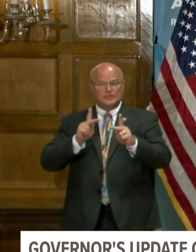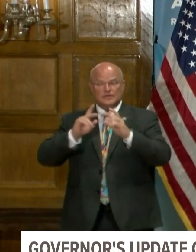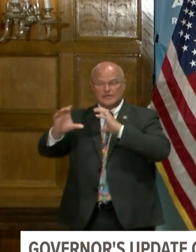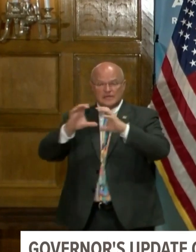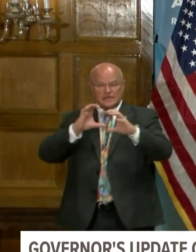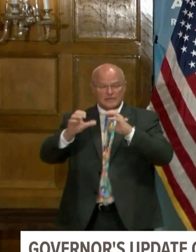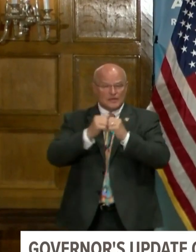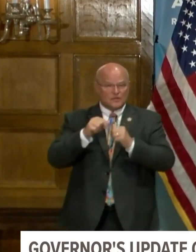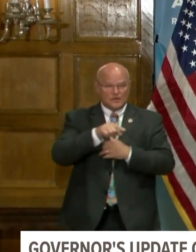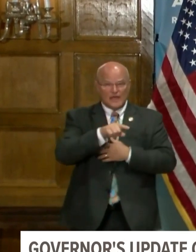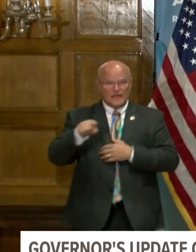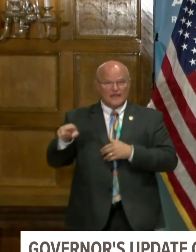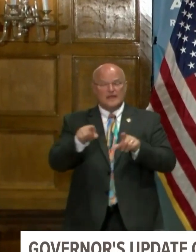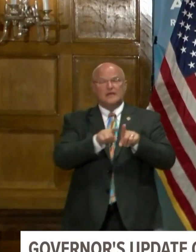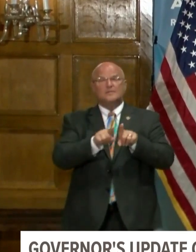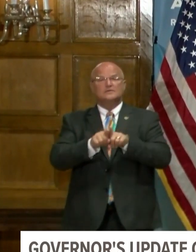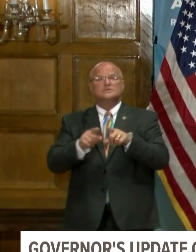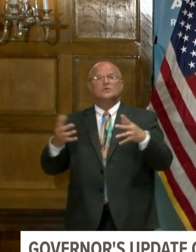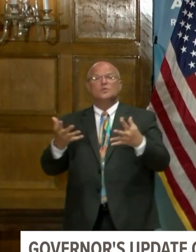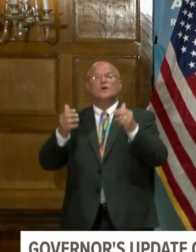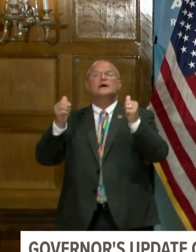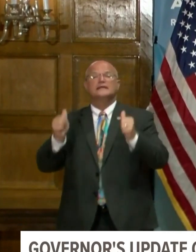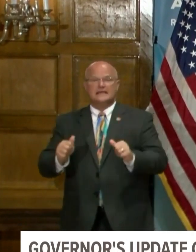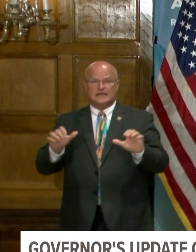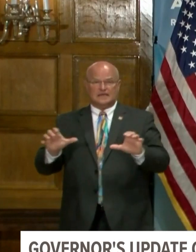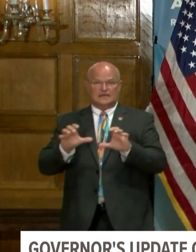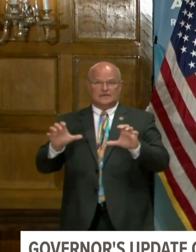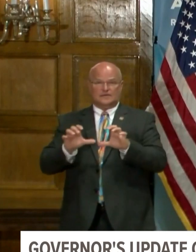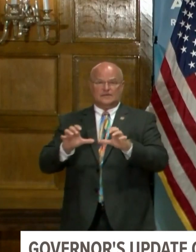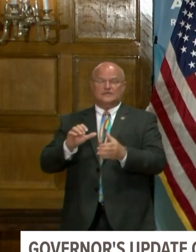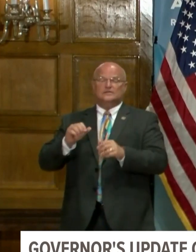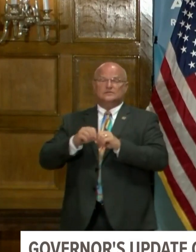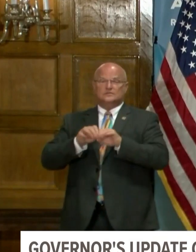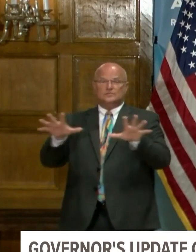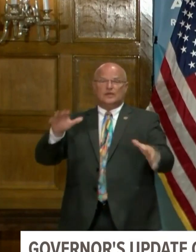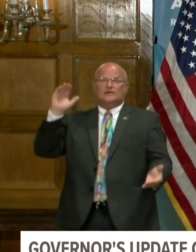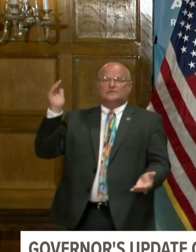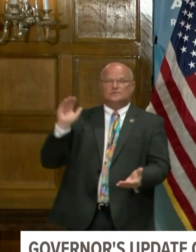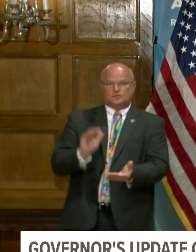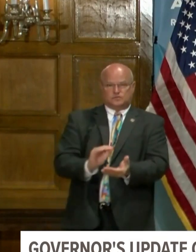with them as to what can be done to reduce the spread.